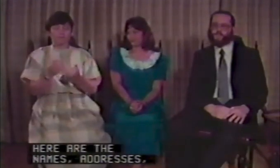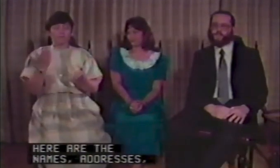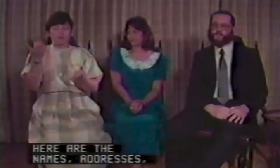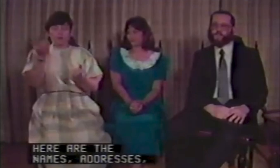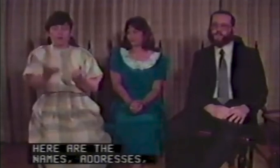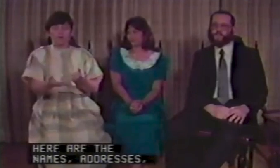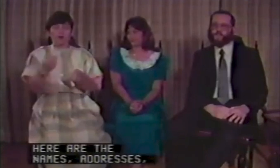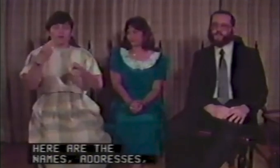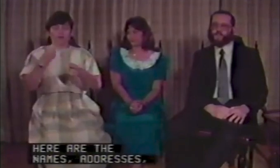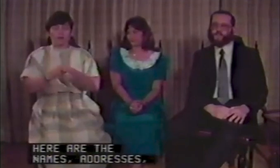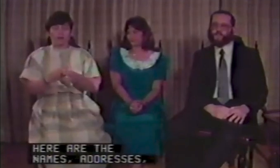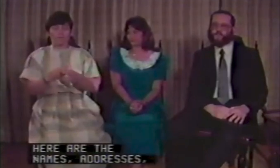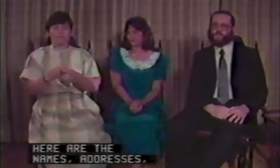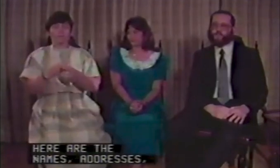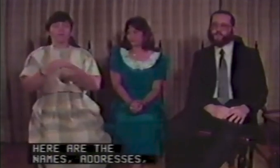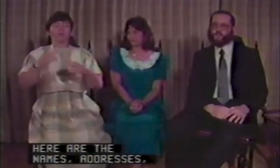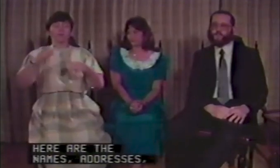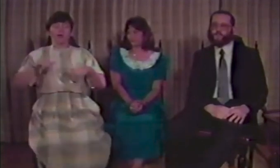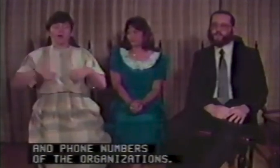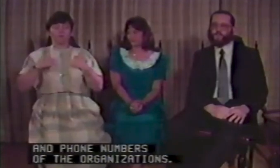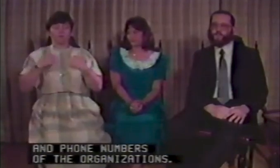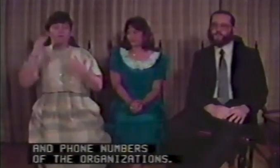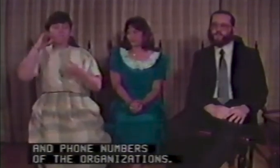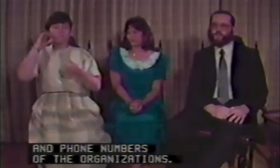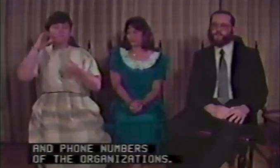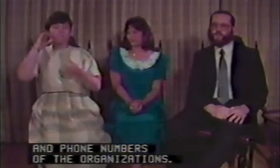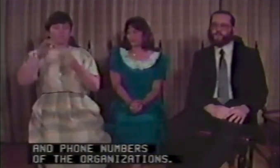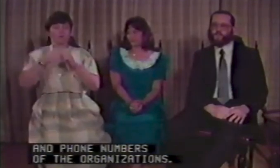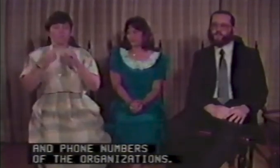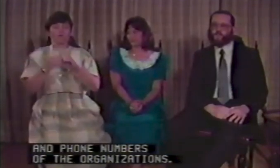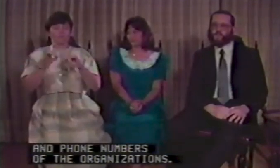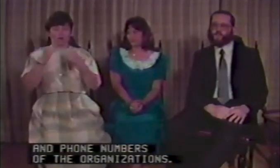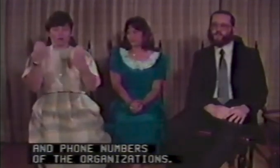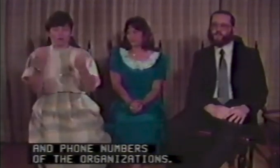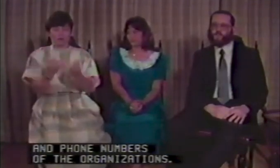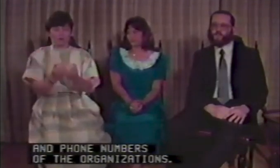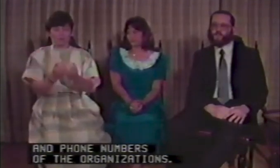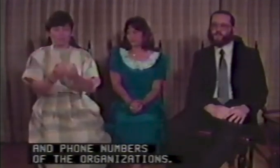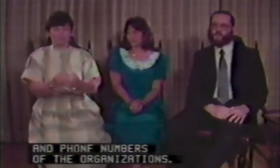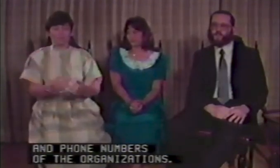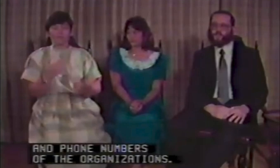the organization. Thank you for watching the program. Bye-bye. Bye.